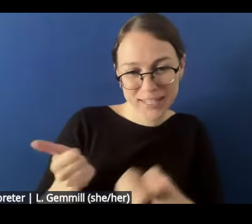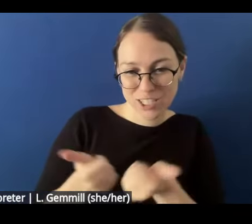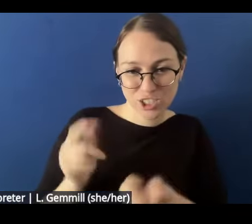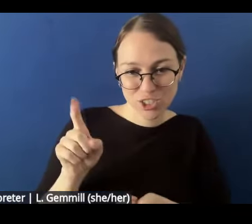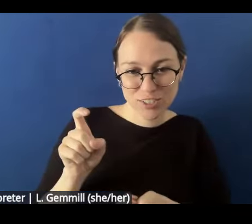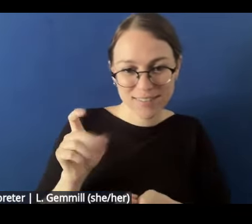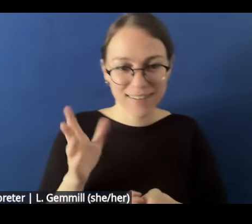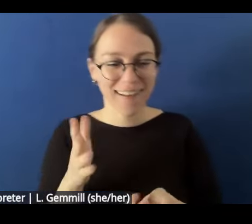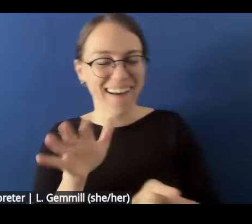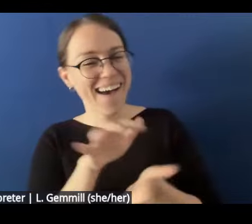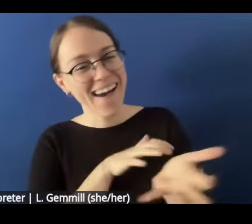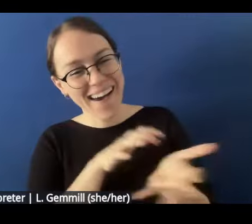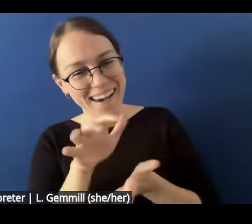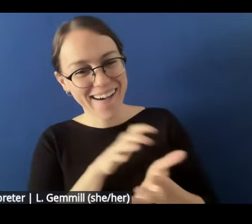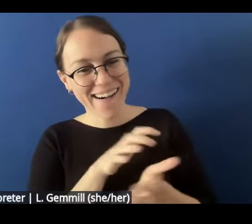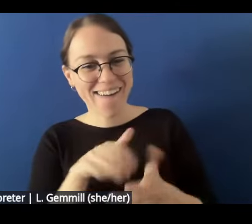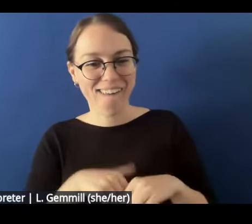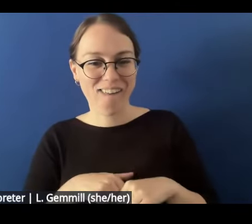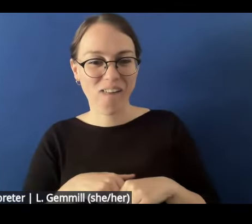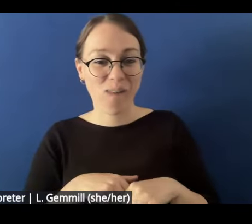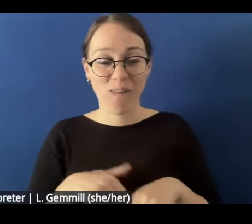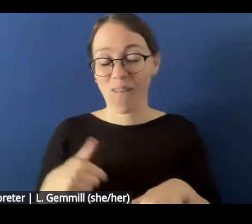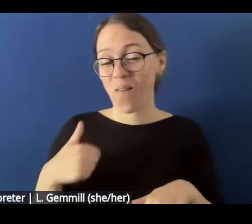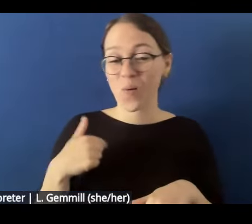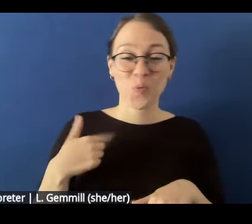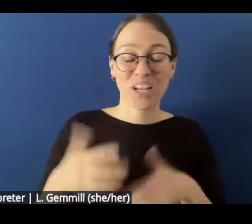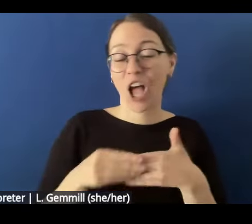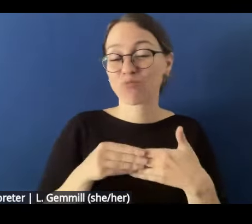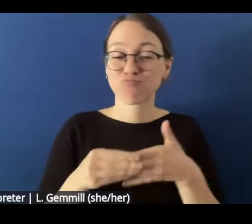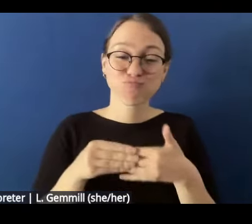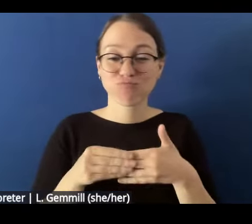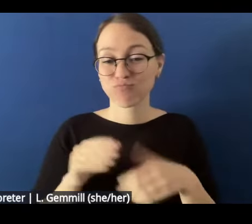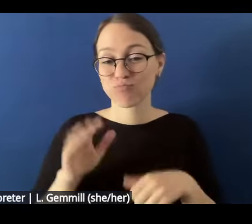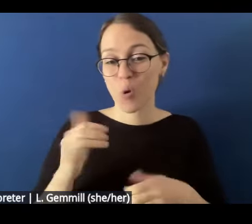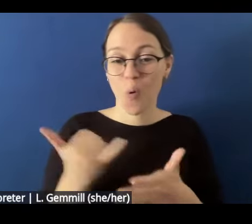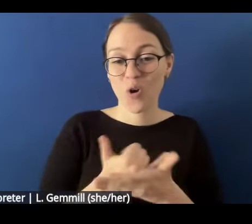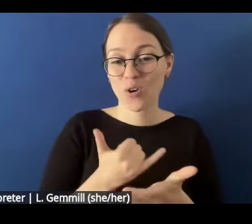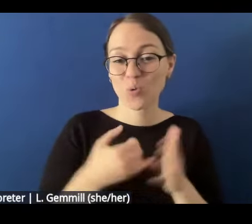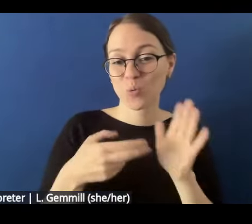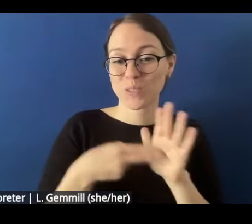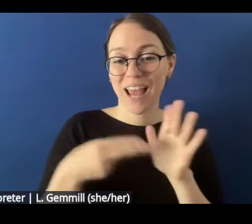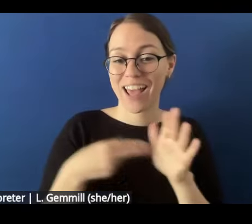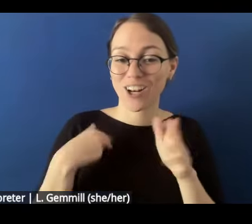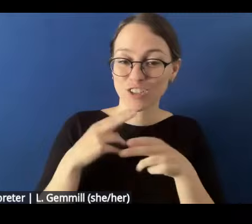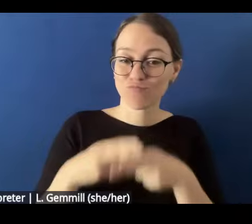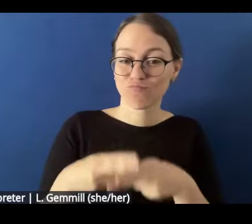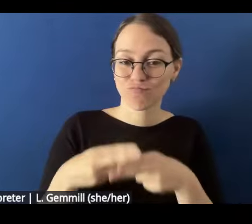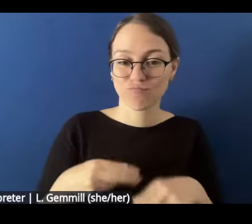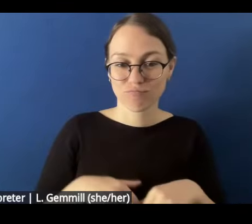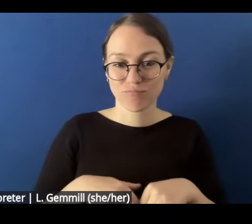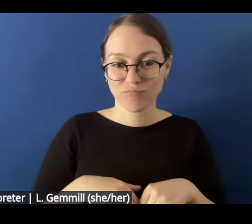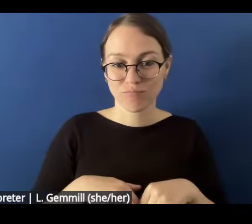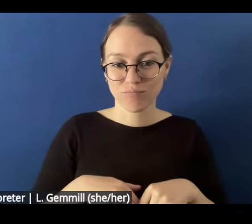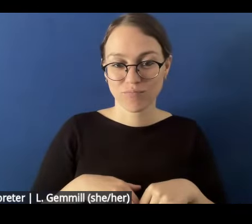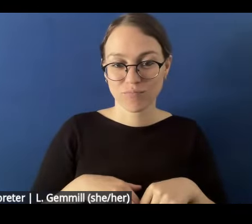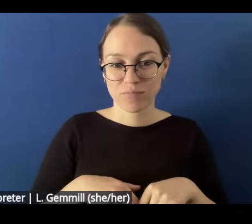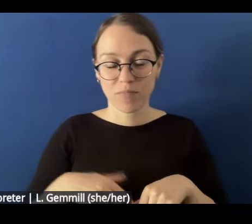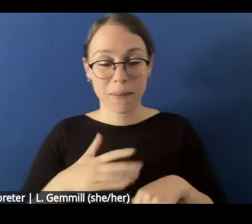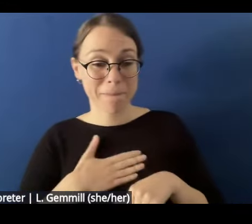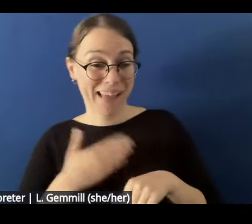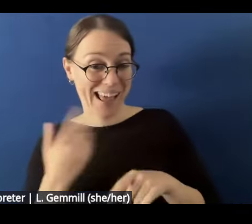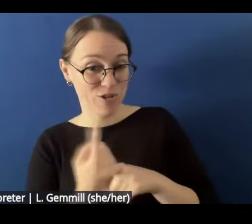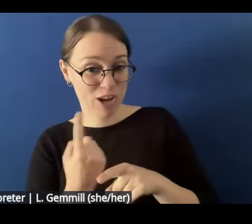We're very liberally using your new title. it's all good. So in my regular job, I am officially